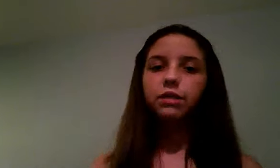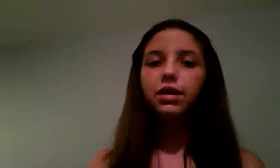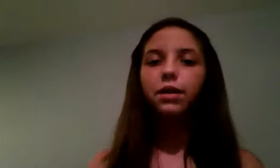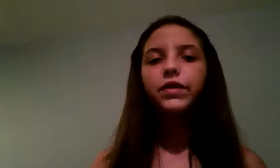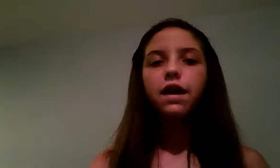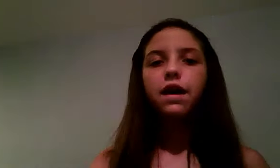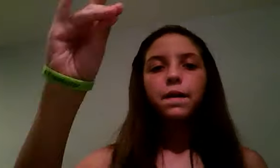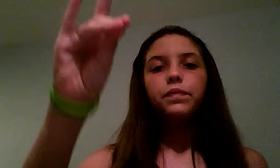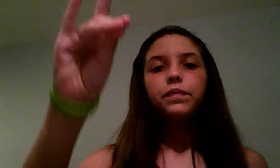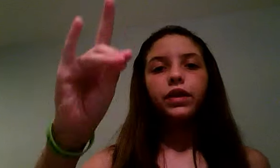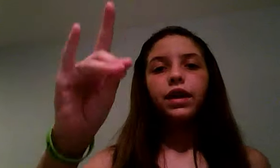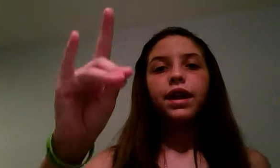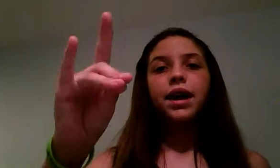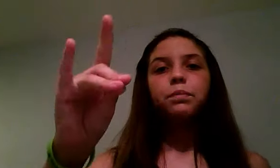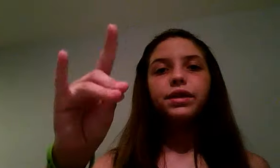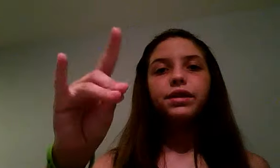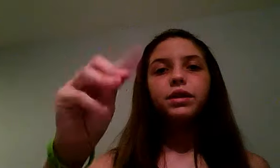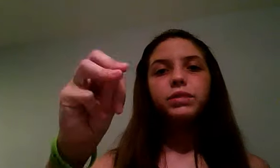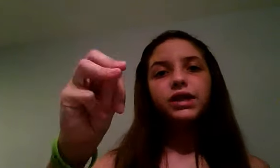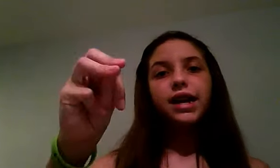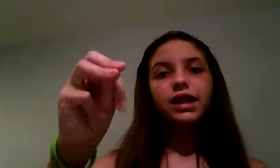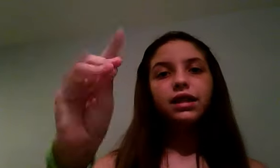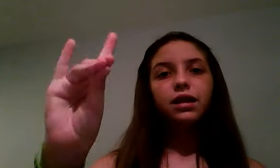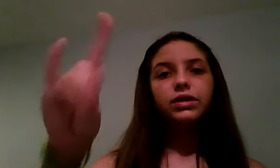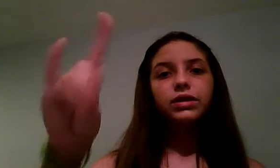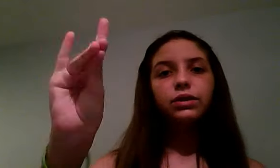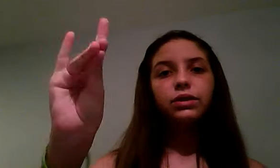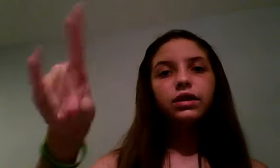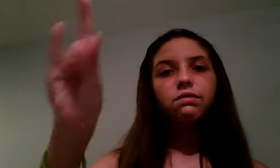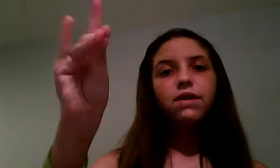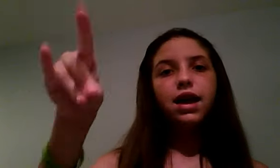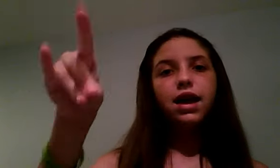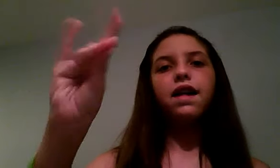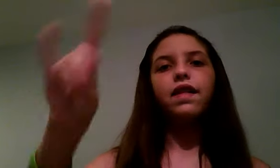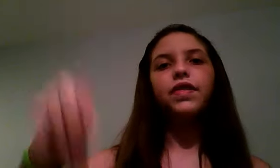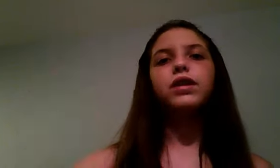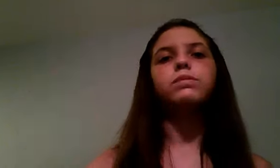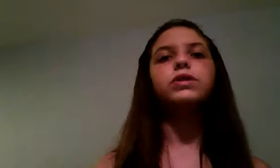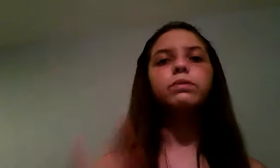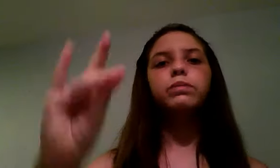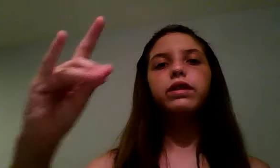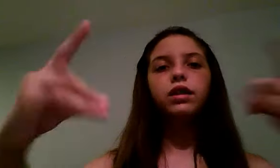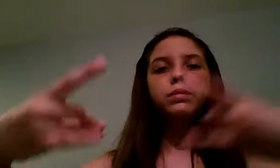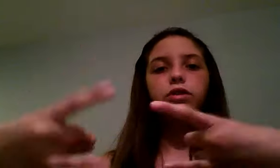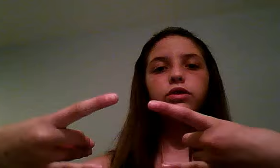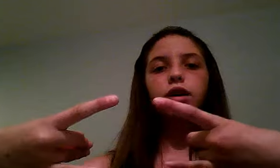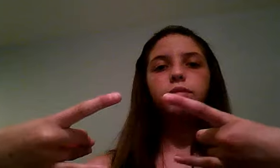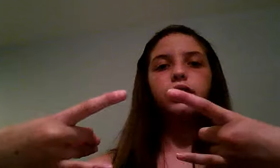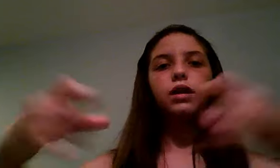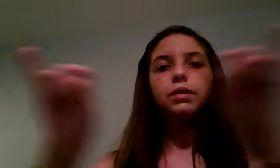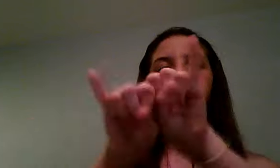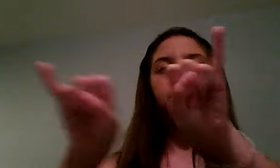we go. Happy llama, sad llama, totally red llama, super llama, drama llama, big